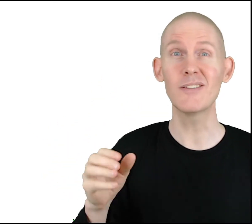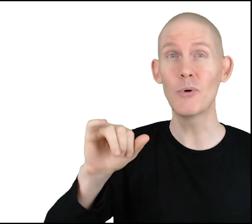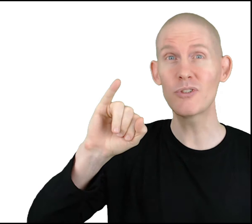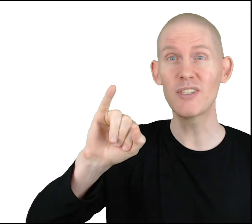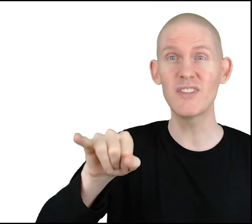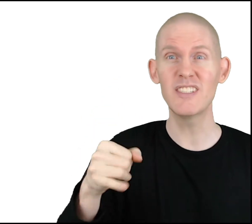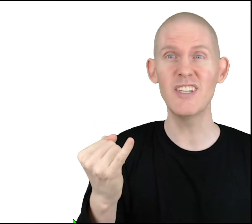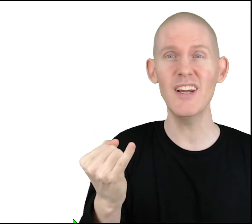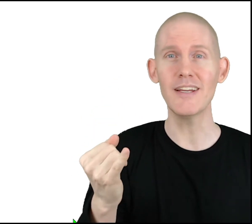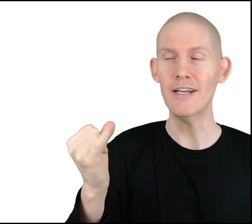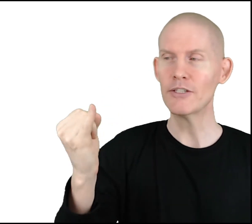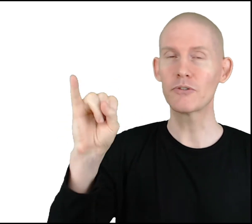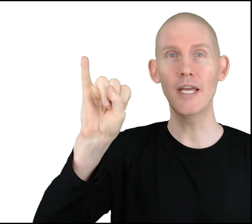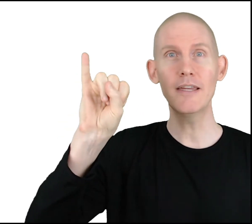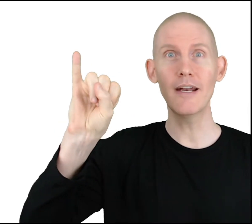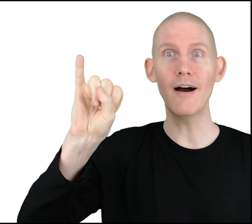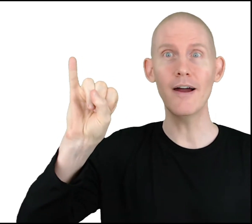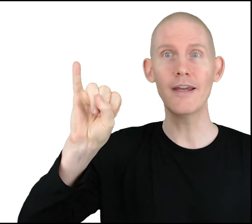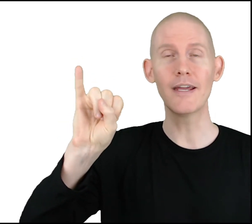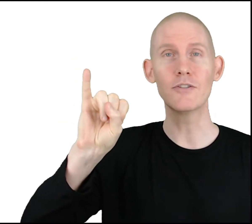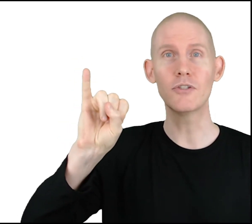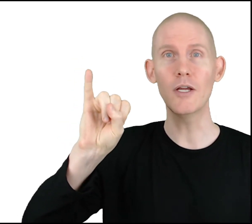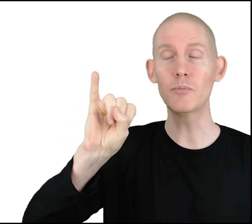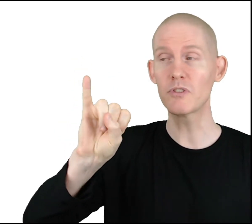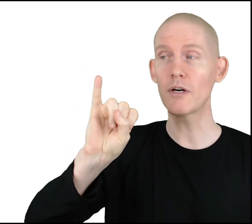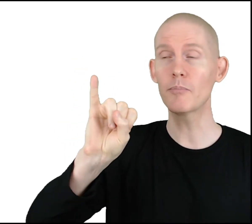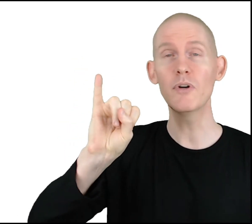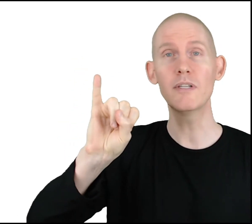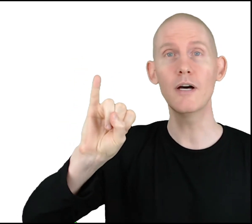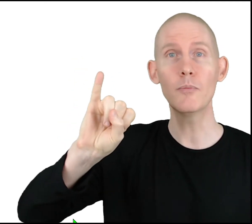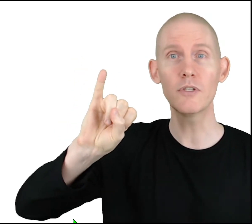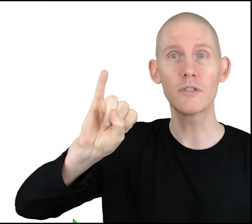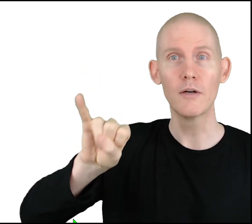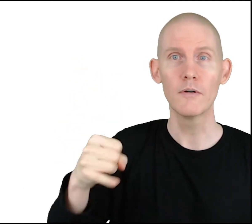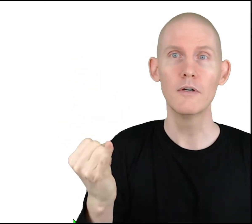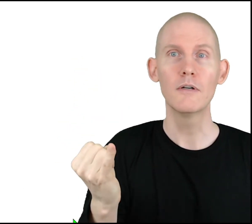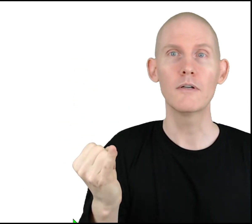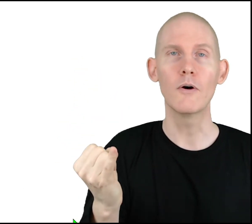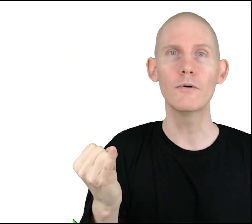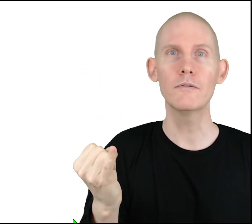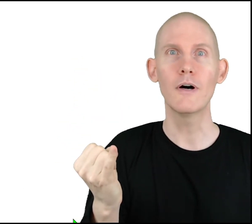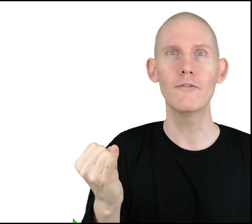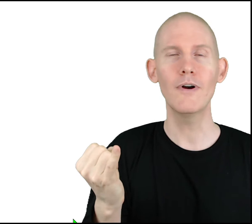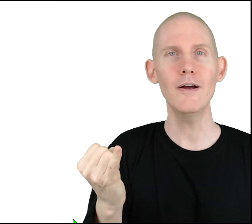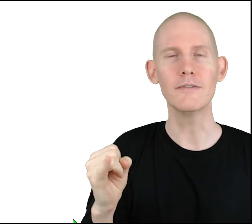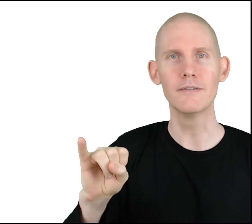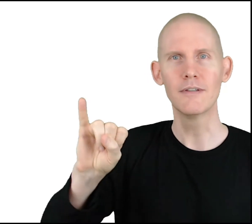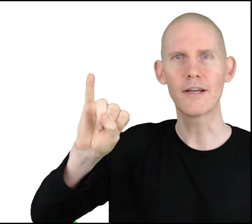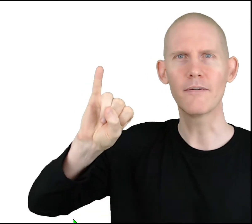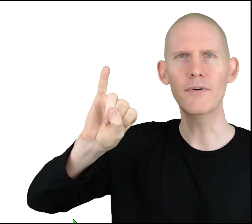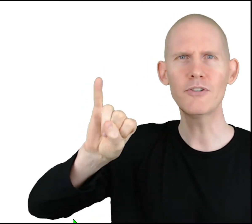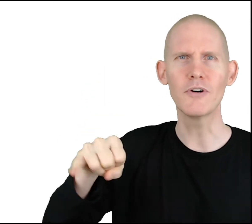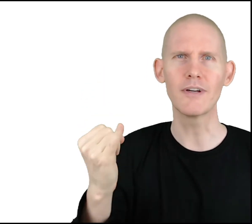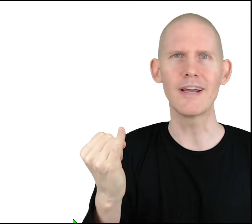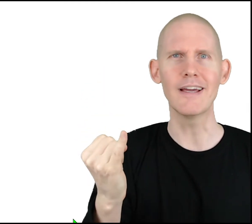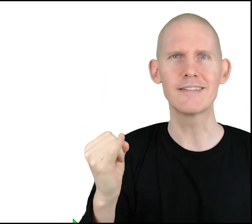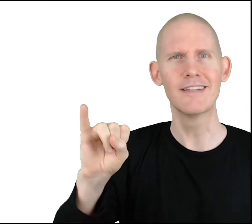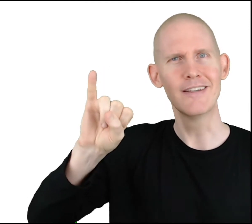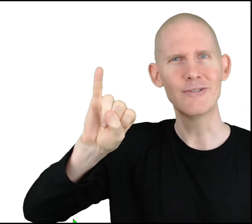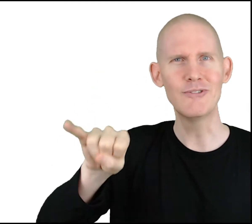motion of a J. So take that I hand shape, start pointing up, and just go around. Like a fish hook, I guess.